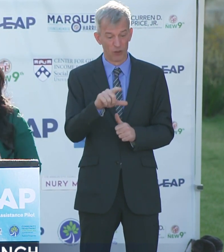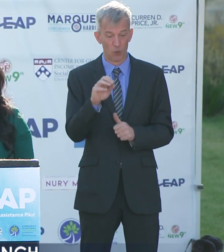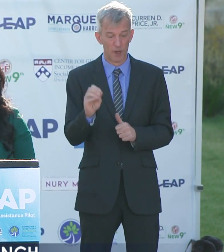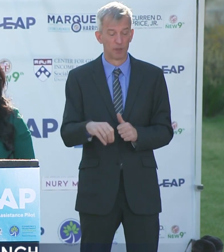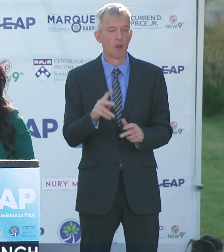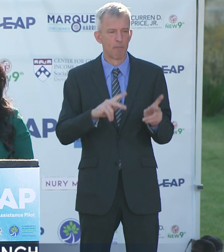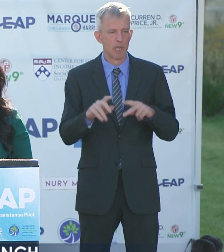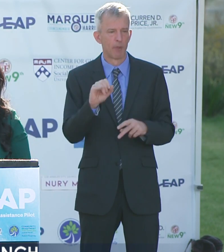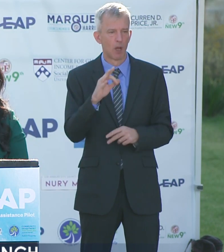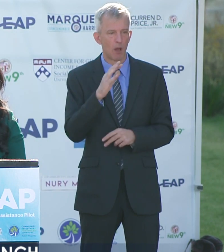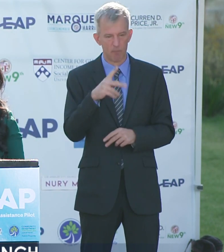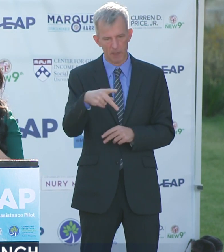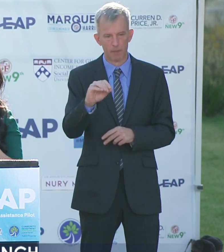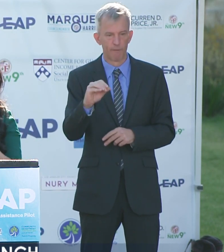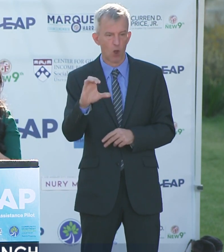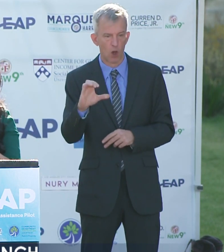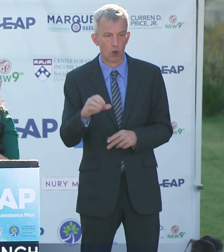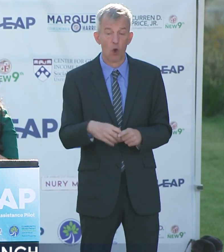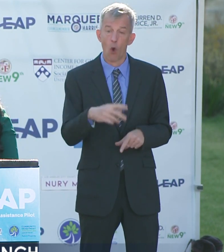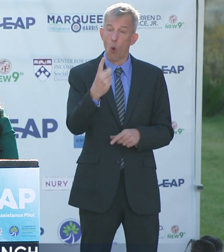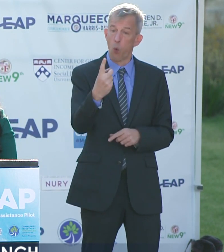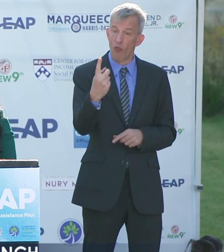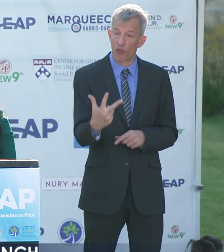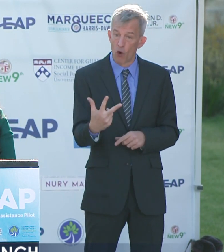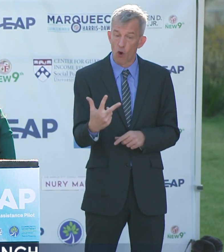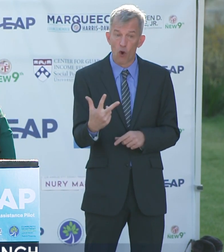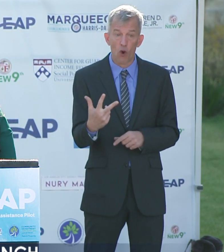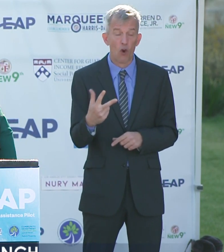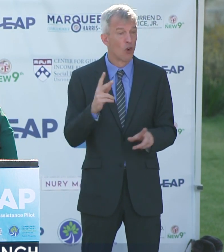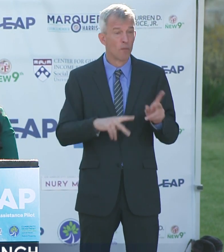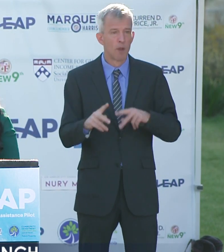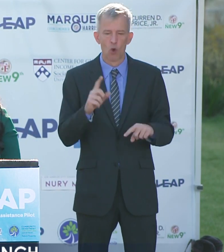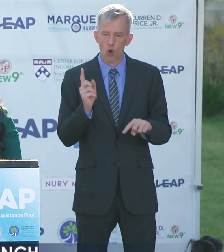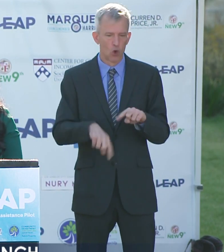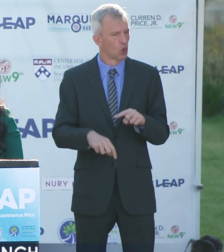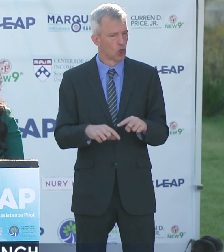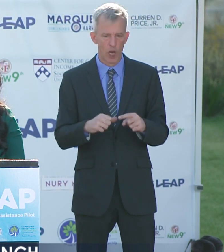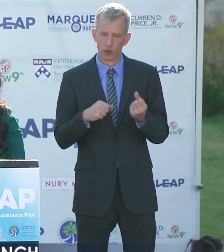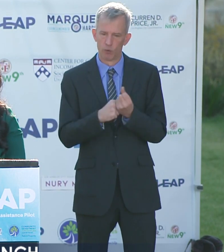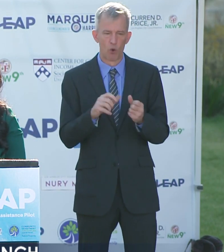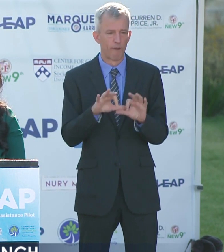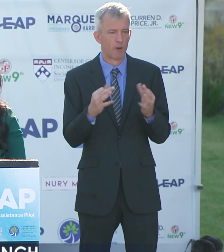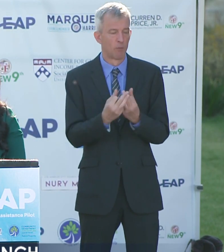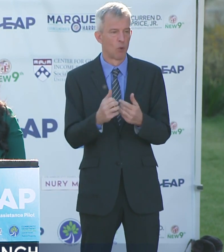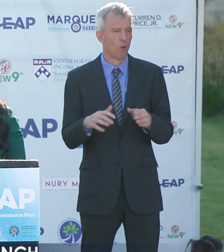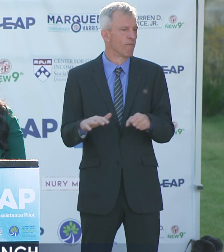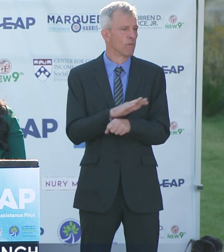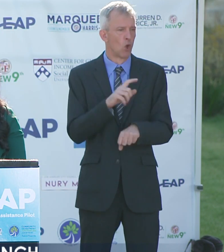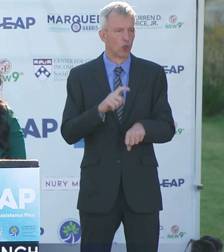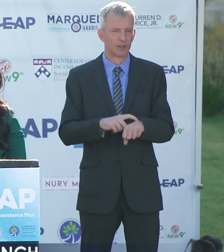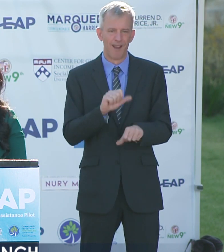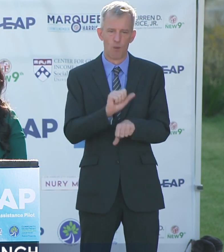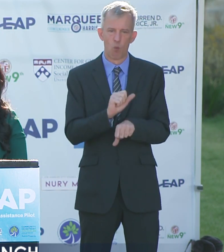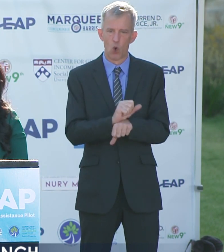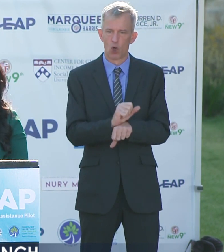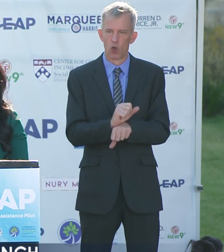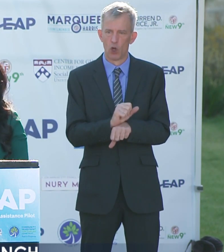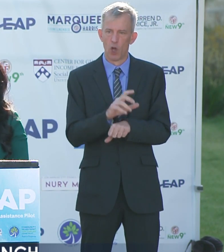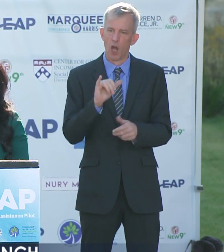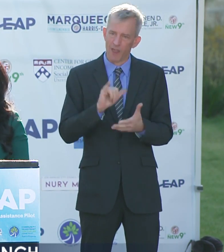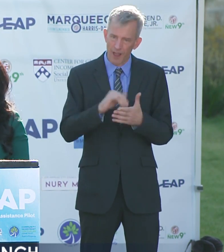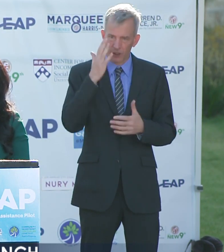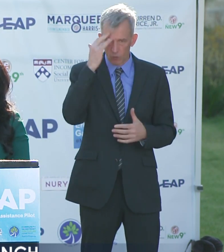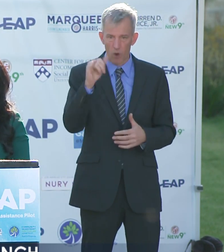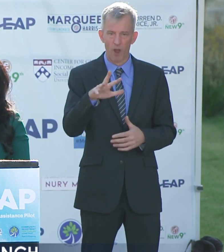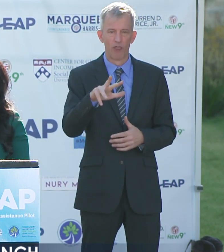in Los Angeles aren't able to support their families with full-time work alone. That's why 31% of